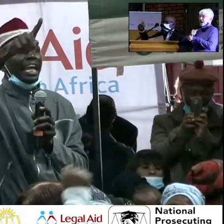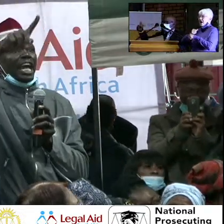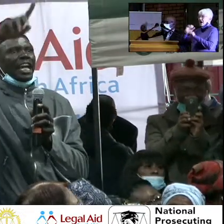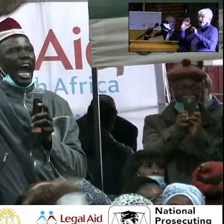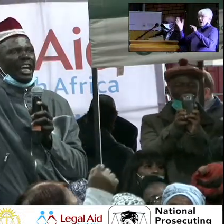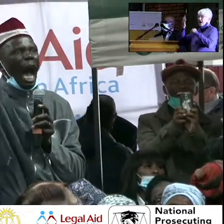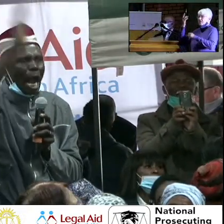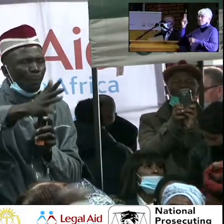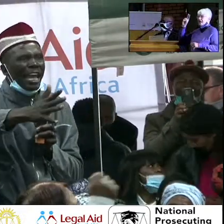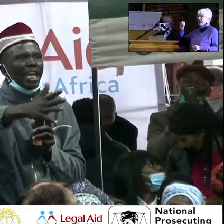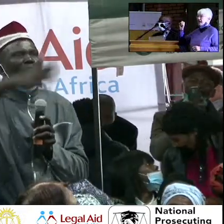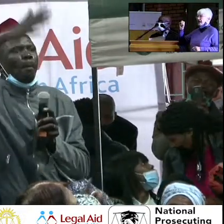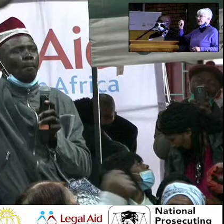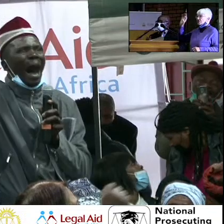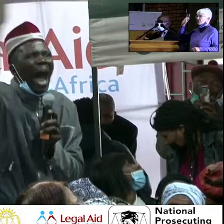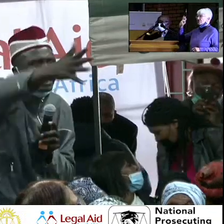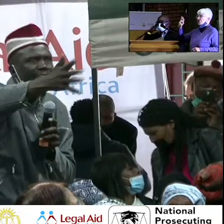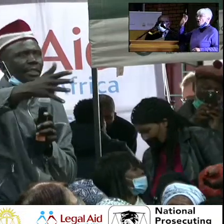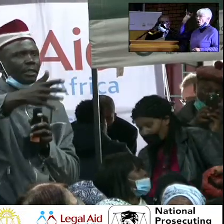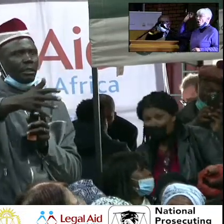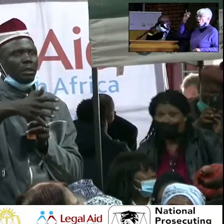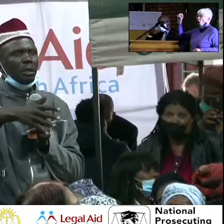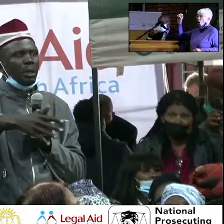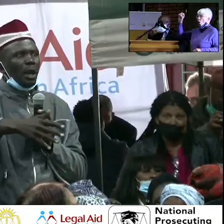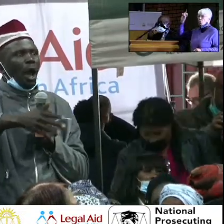That cannot be much.